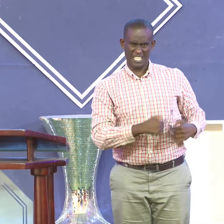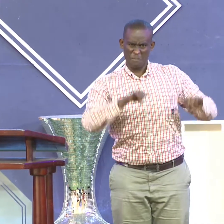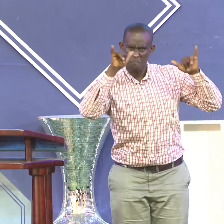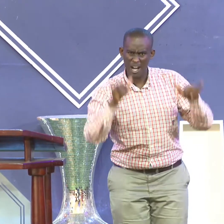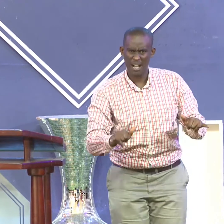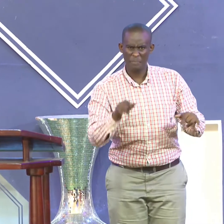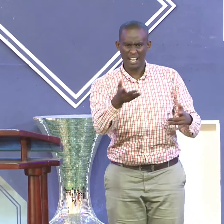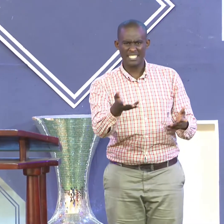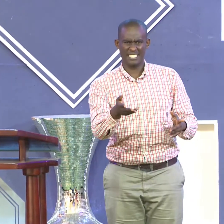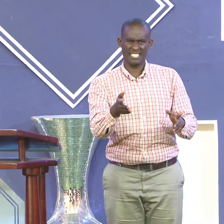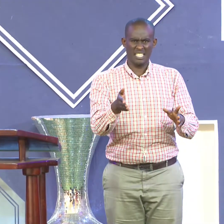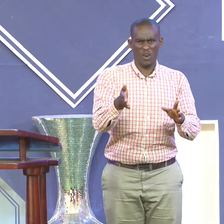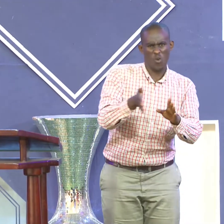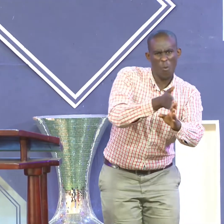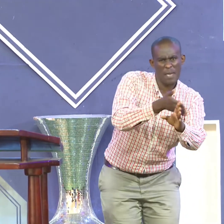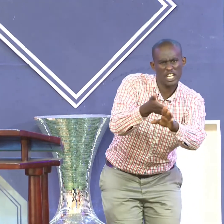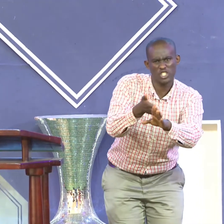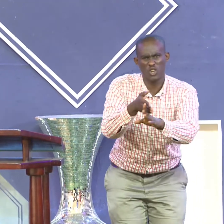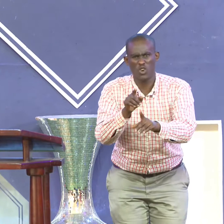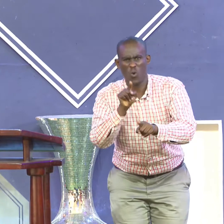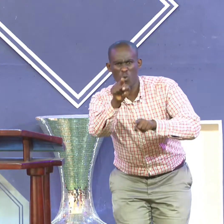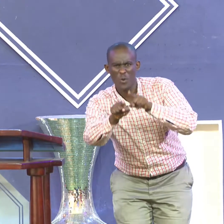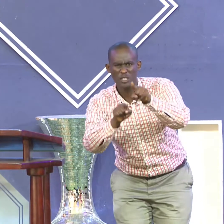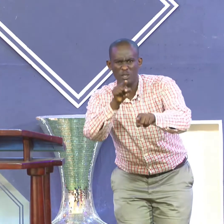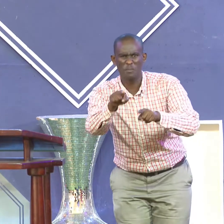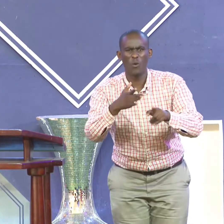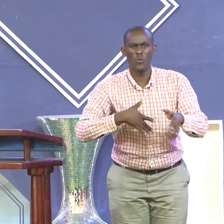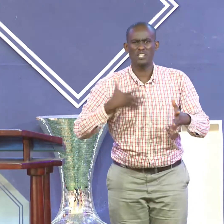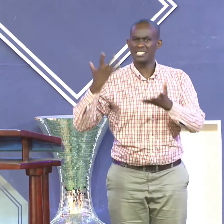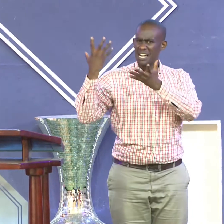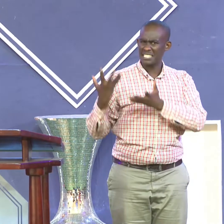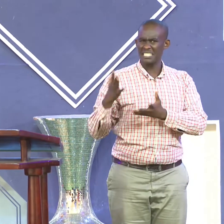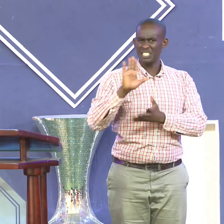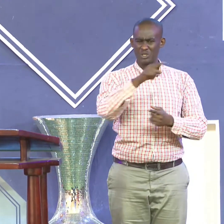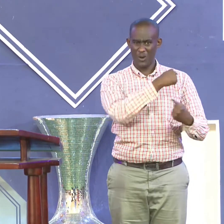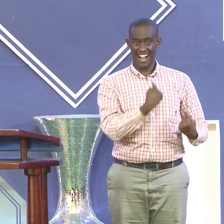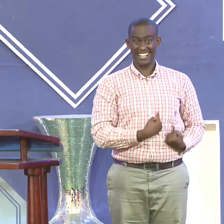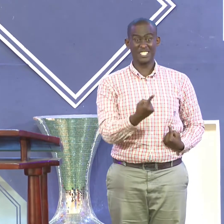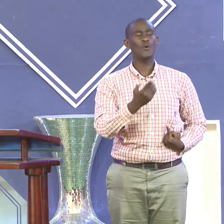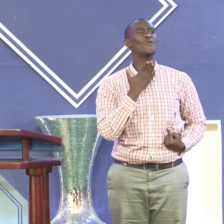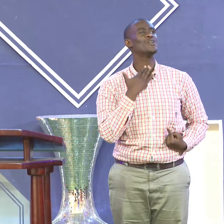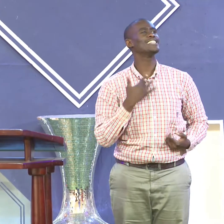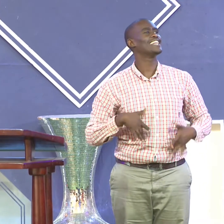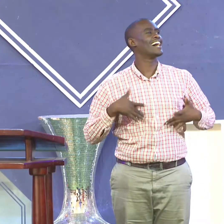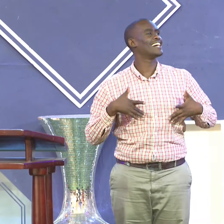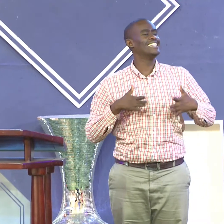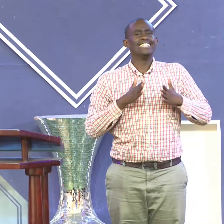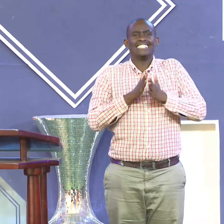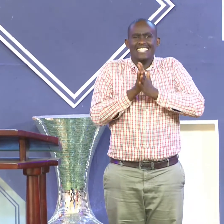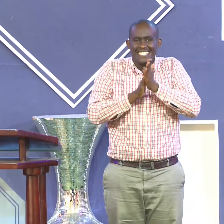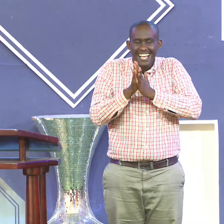your heart. You still have the conviction. You still feel the burden and the desire to